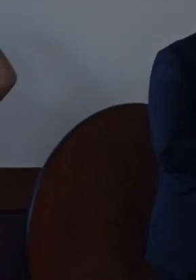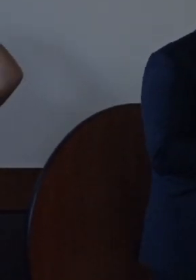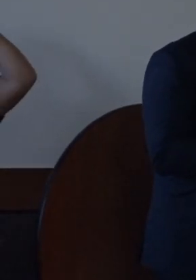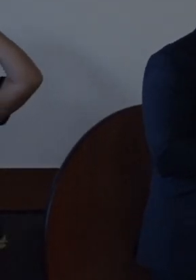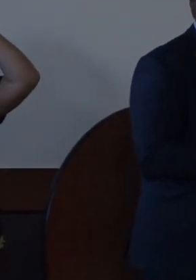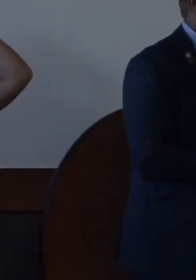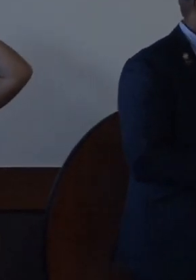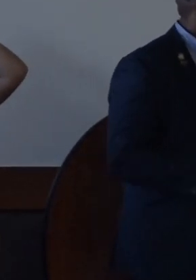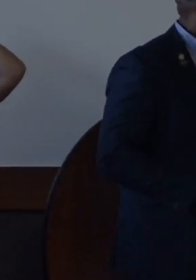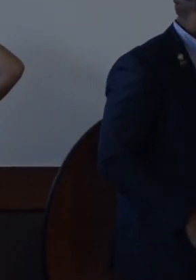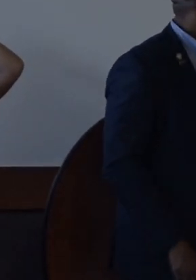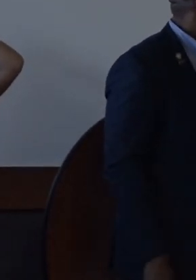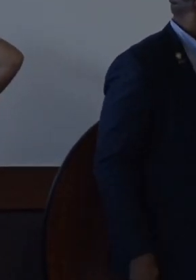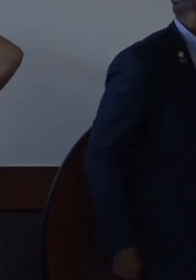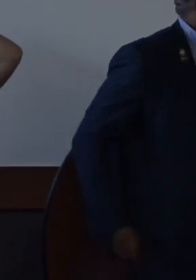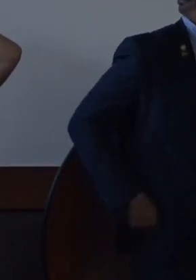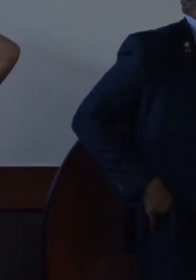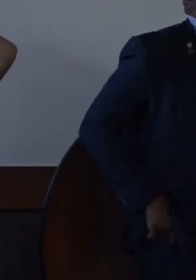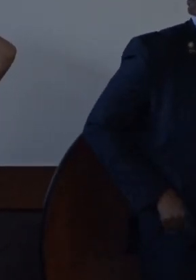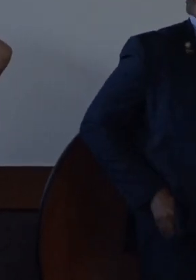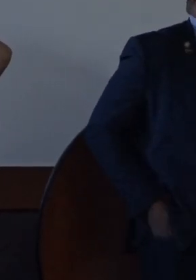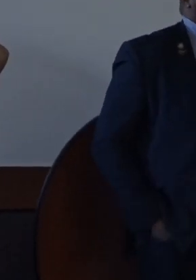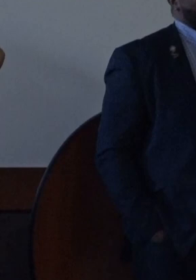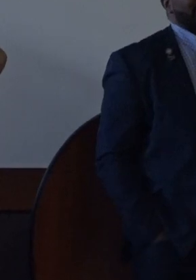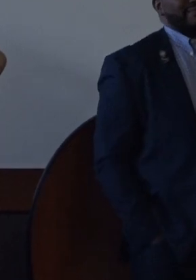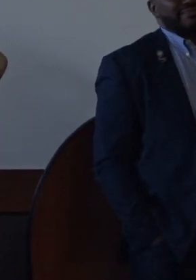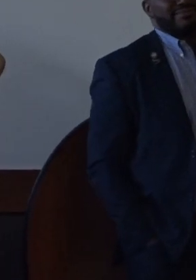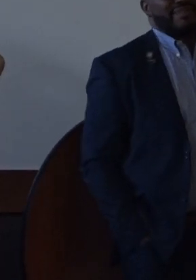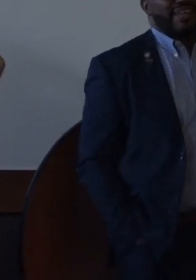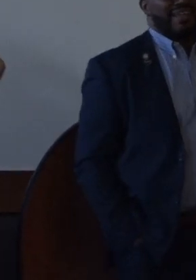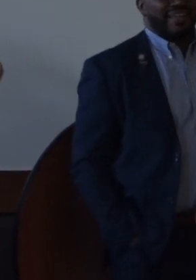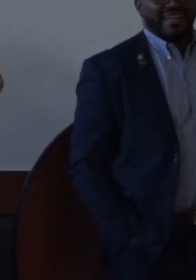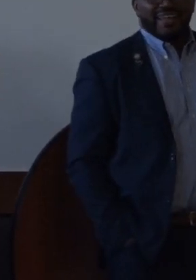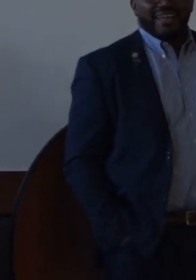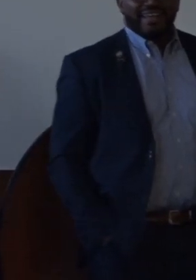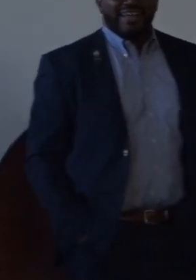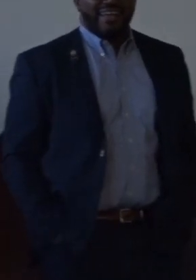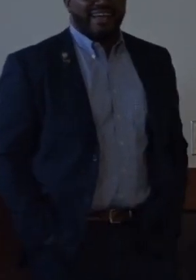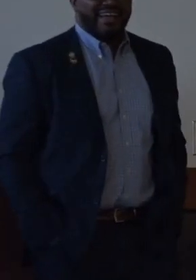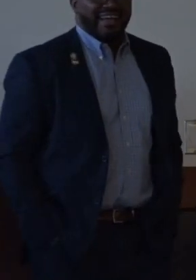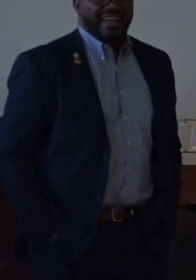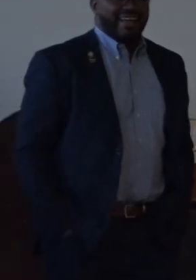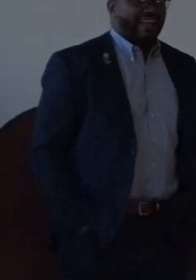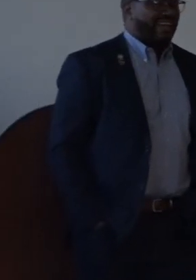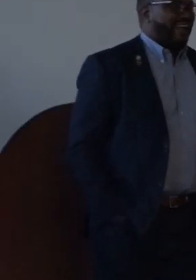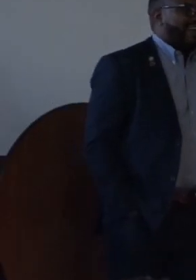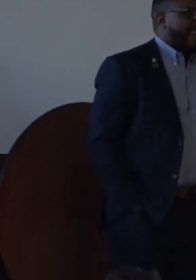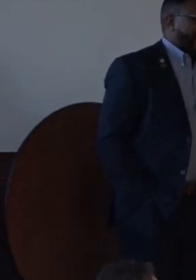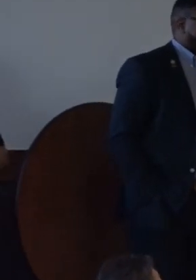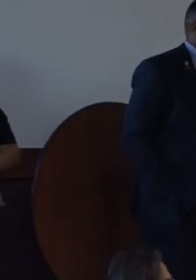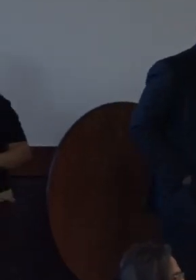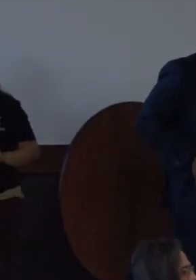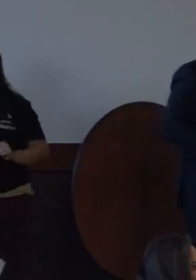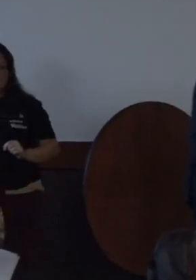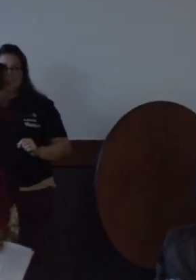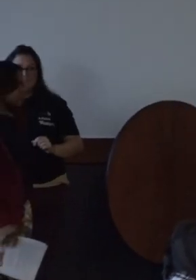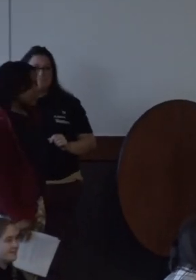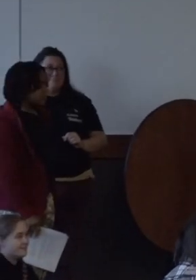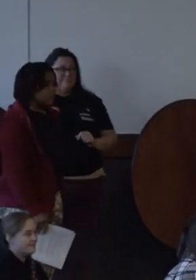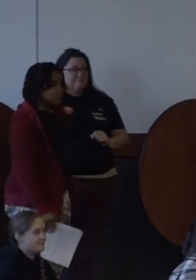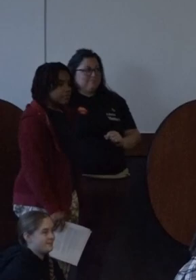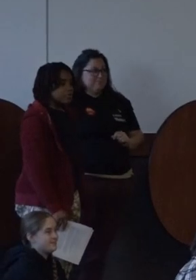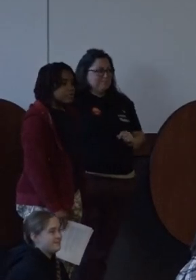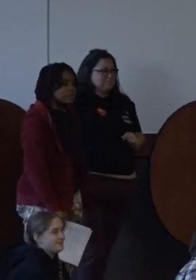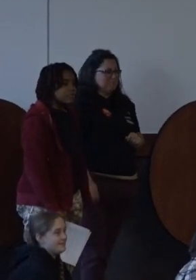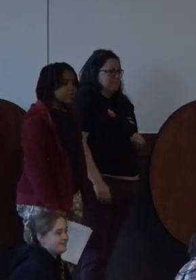Yay! Yeah, so, anybody has questions, just raise your hand and he'll come up to you and we'll get that answered.